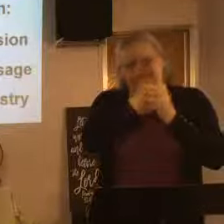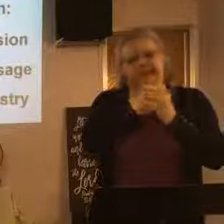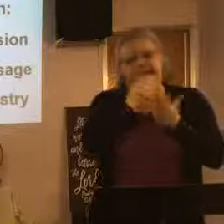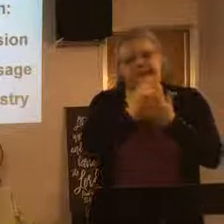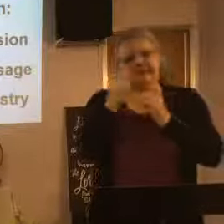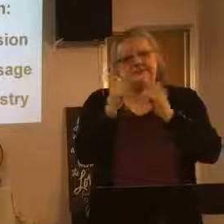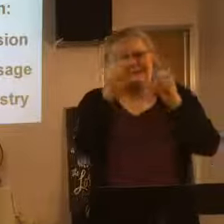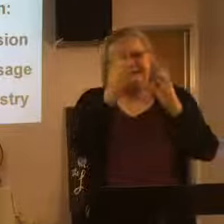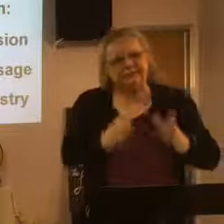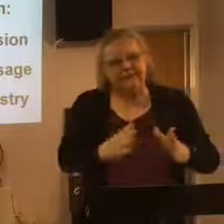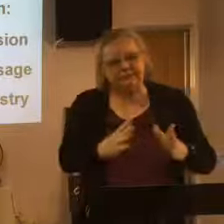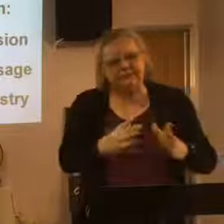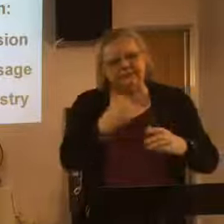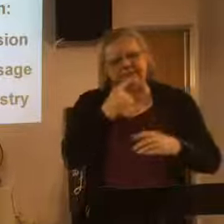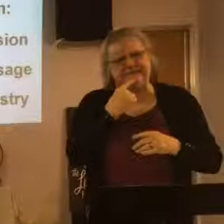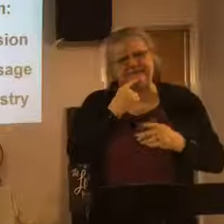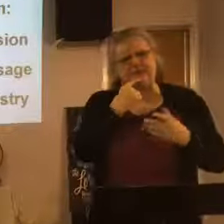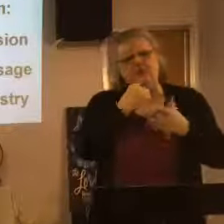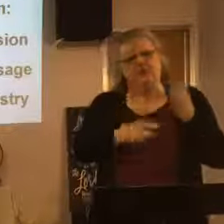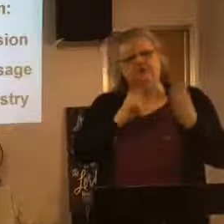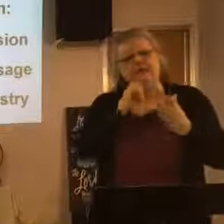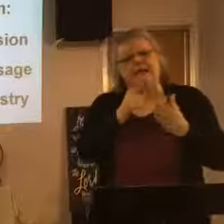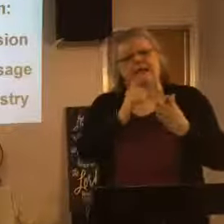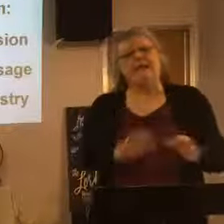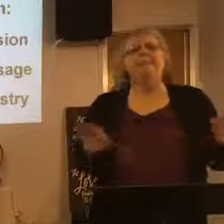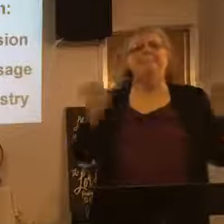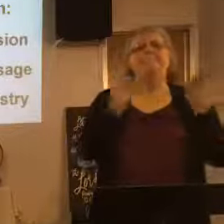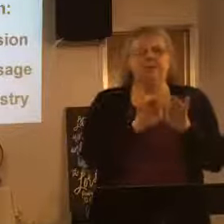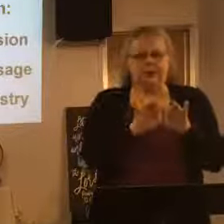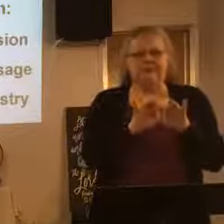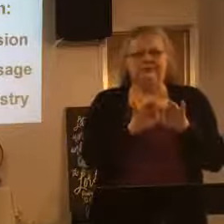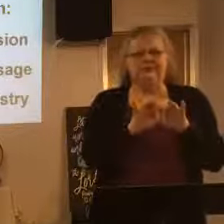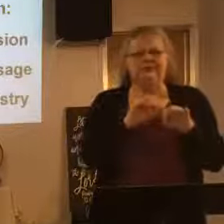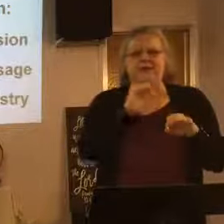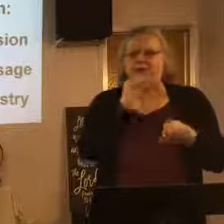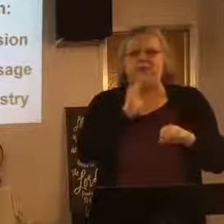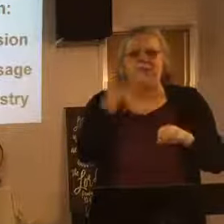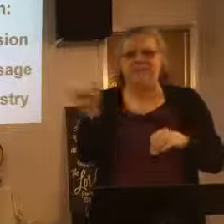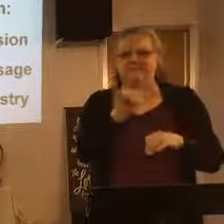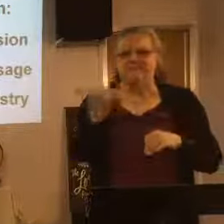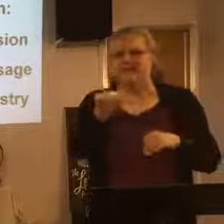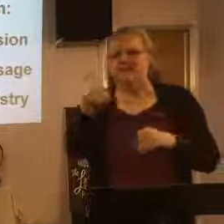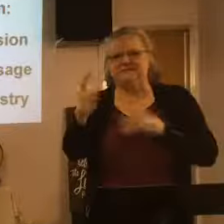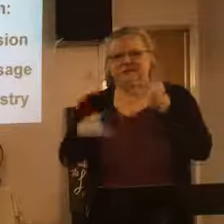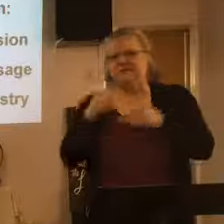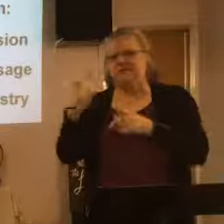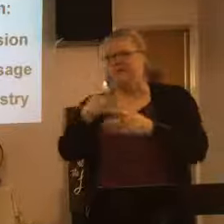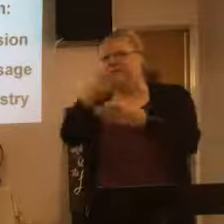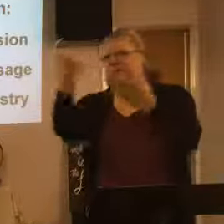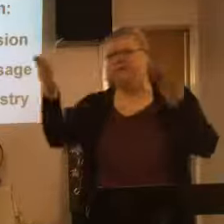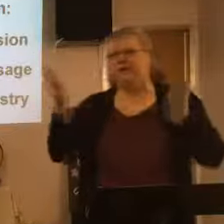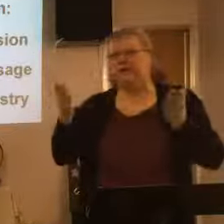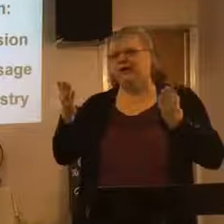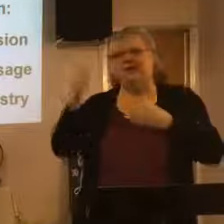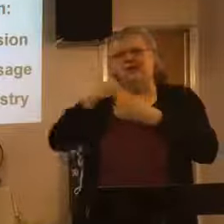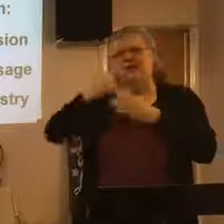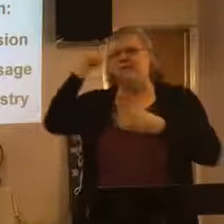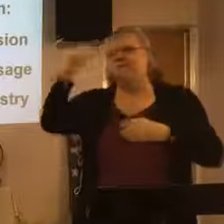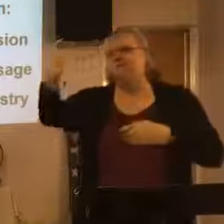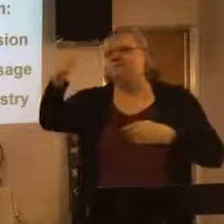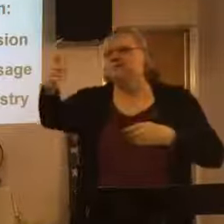to say, guys, this is what's really important. Don't be like others who are in it for themselves,